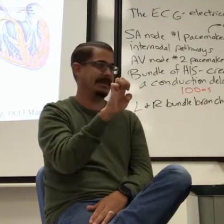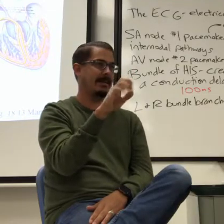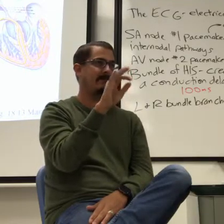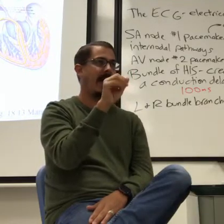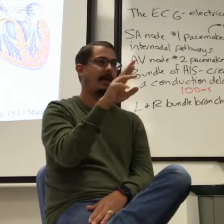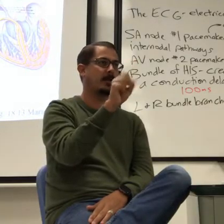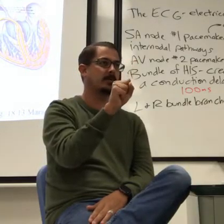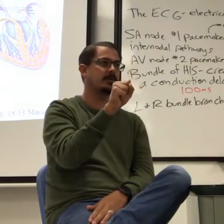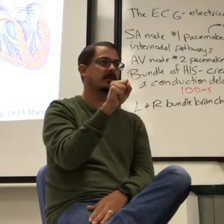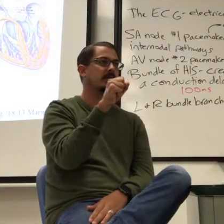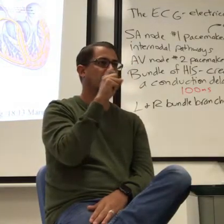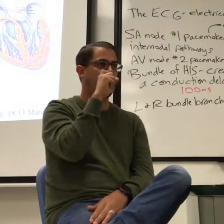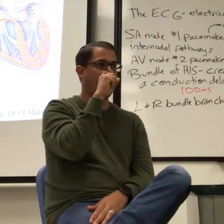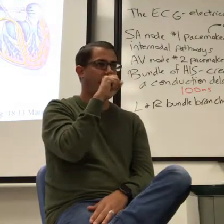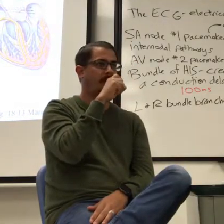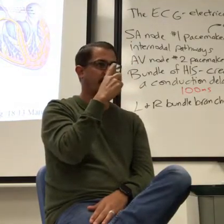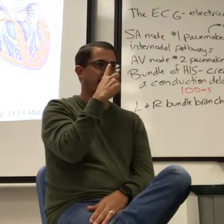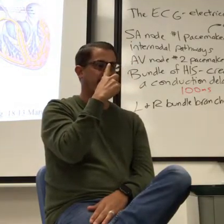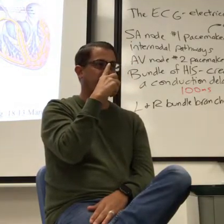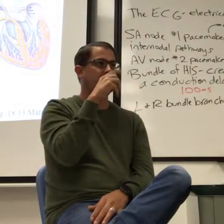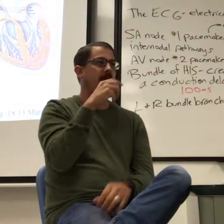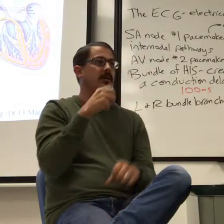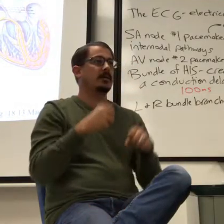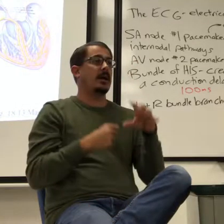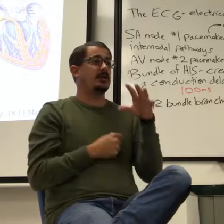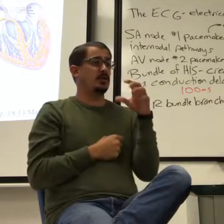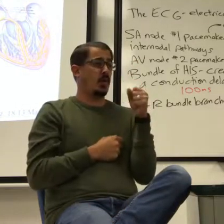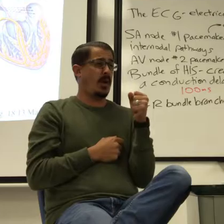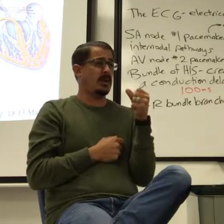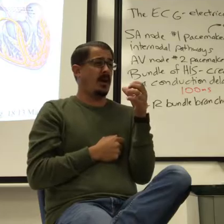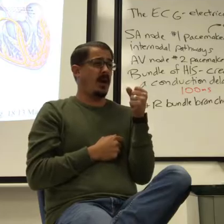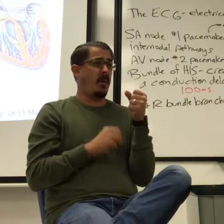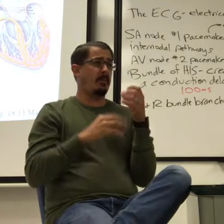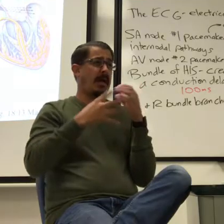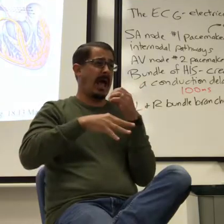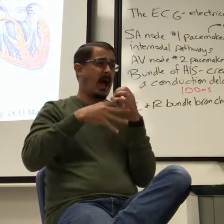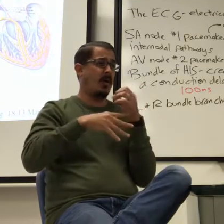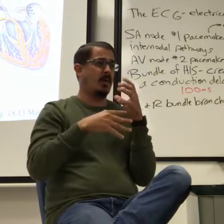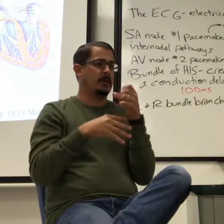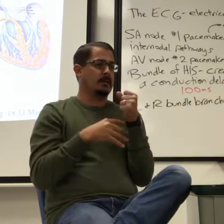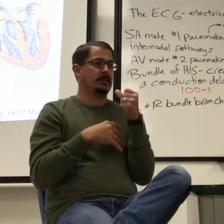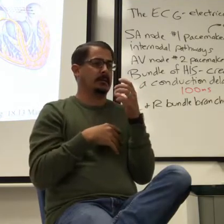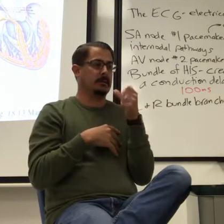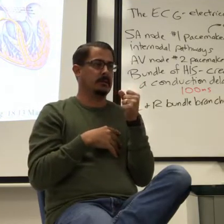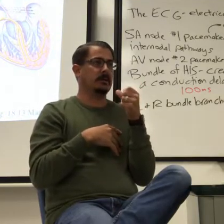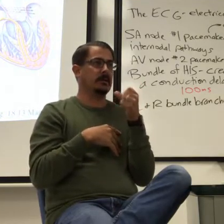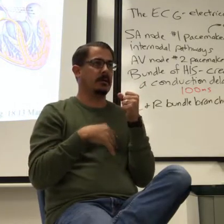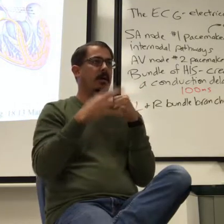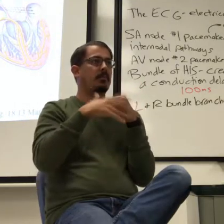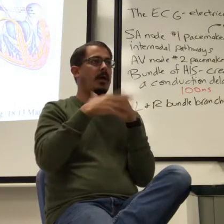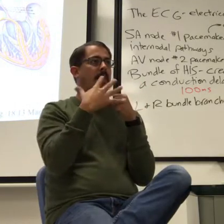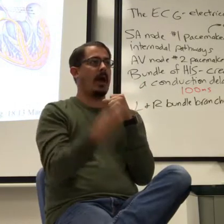that will make the heart contract as you squeeze blood out of the heart on the way up.